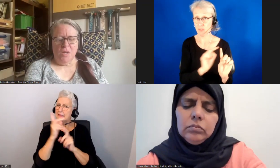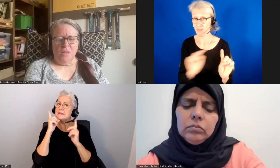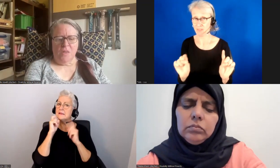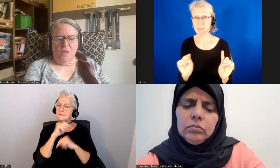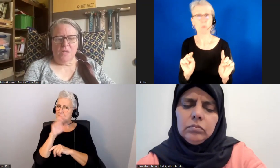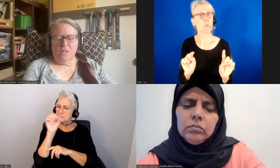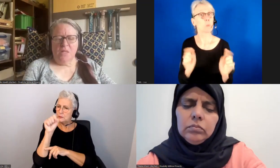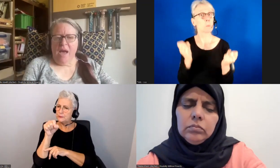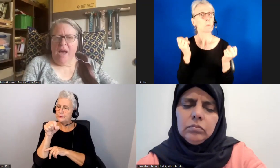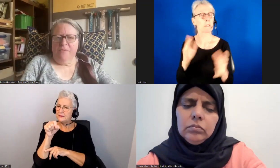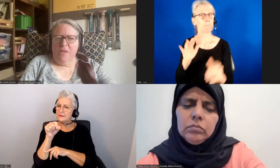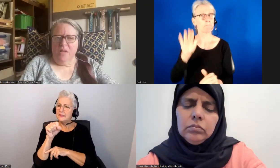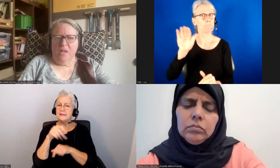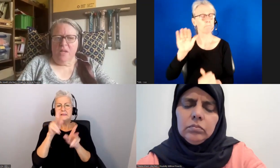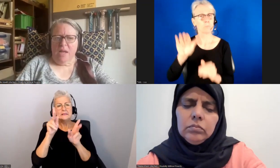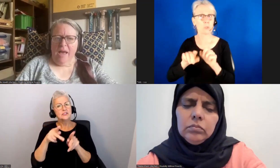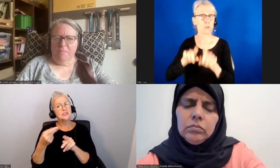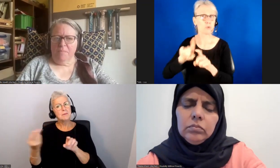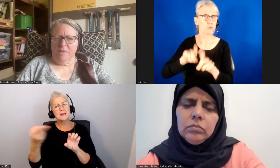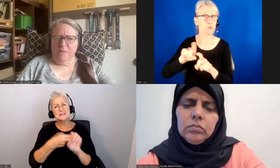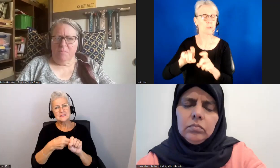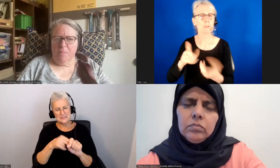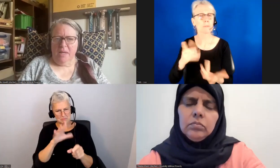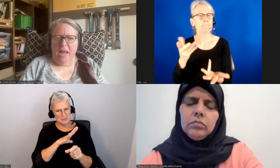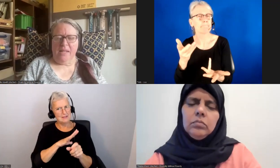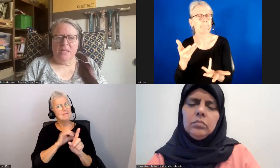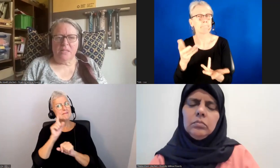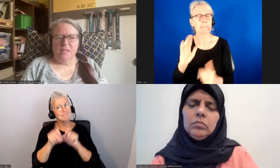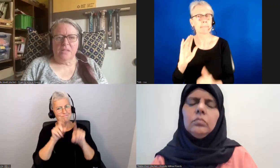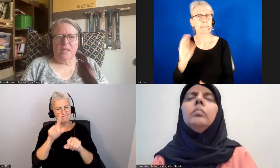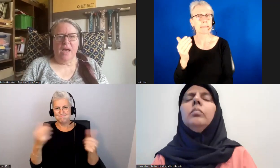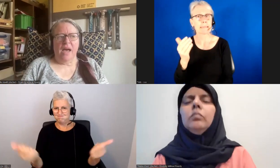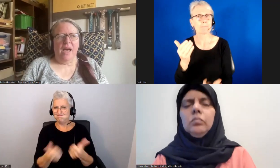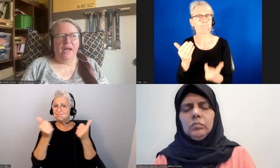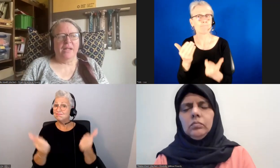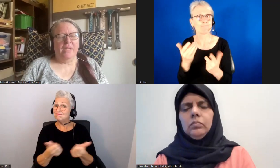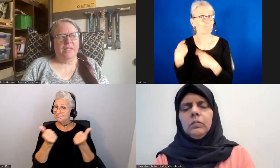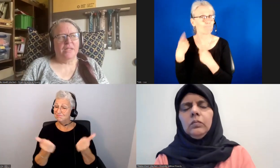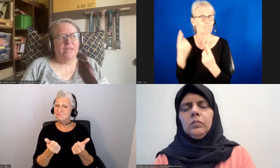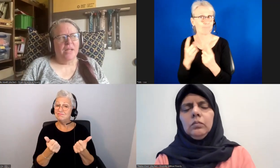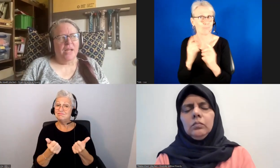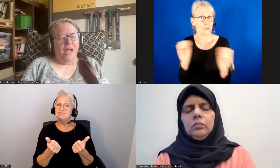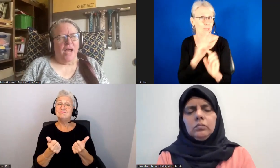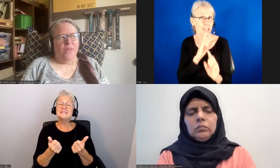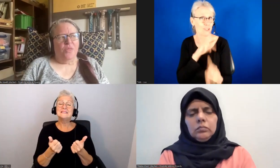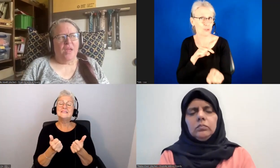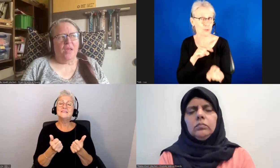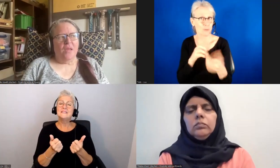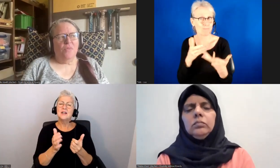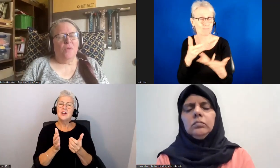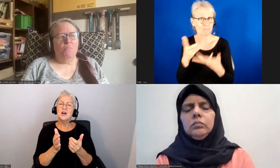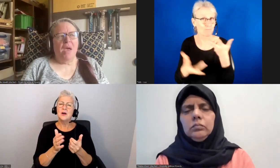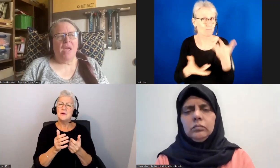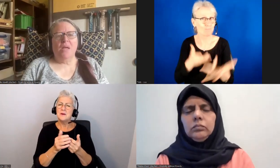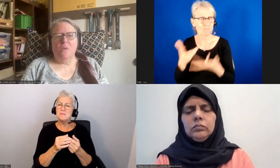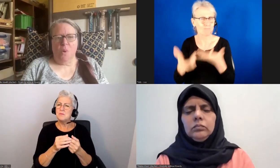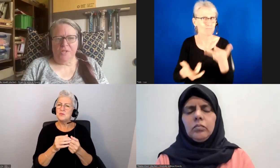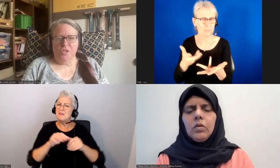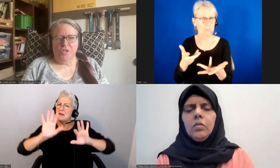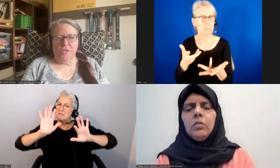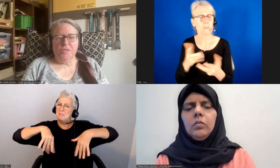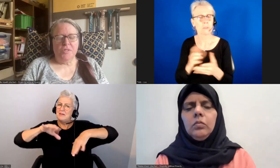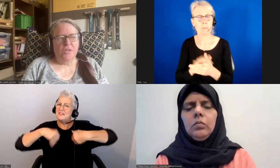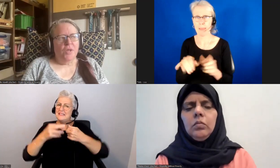questions that haven't yet been answered. And I think the